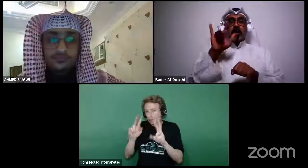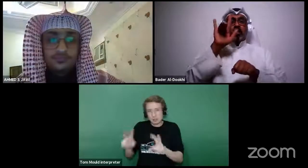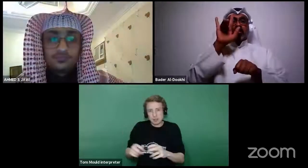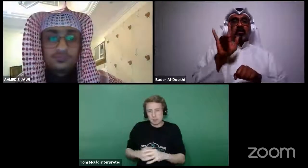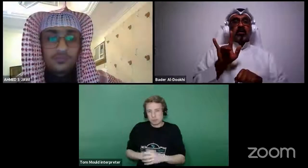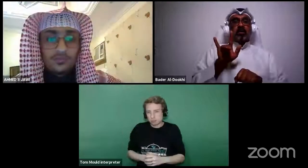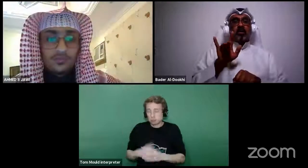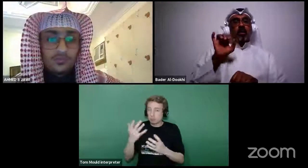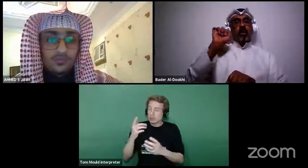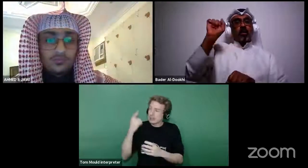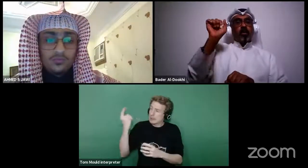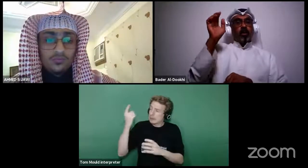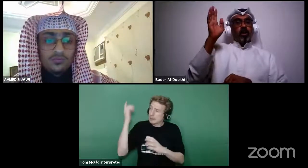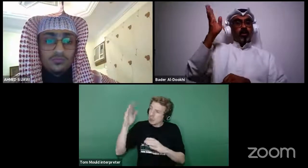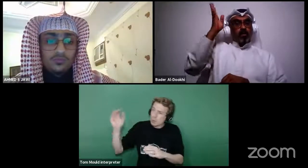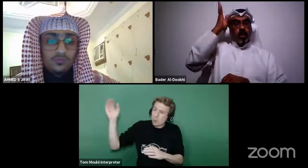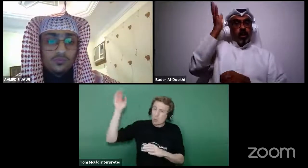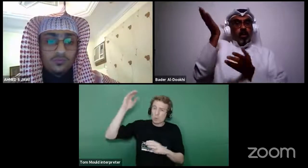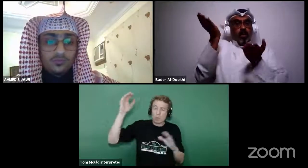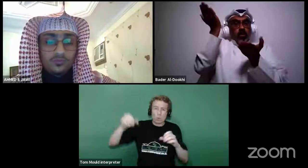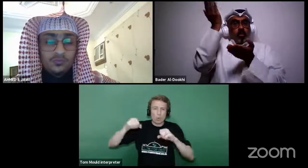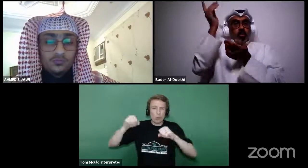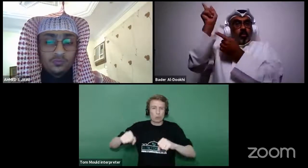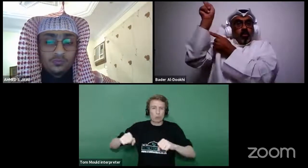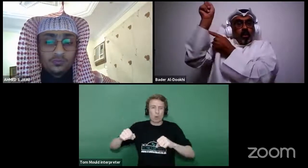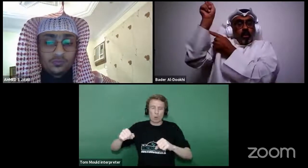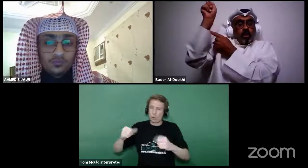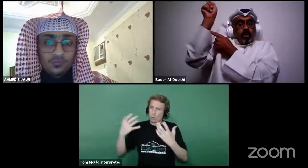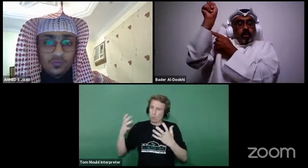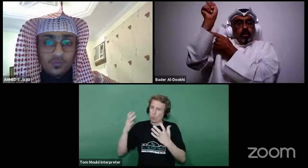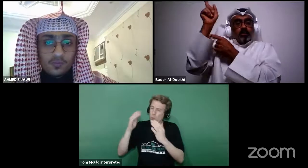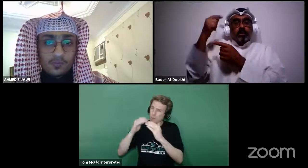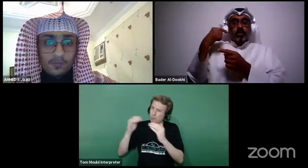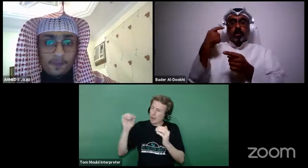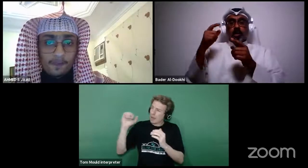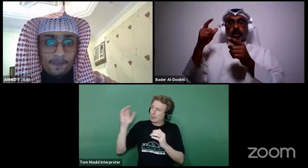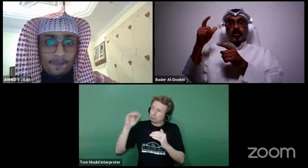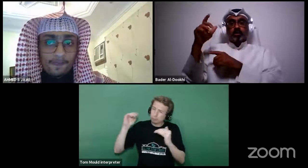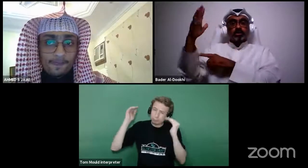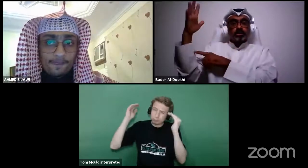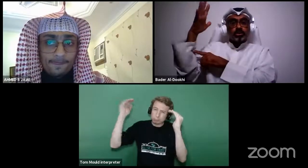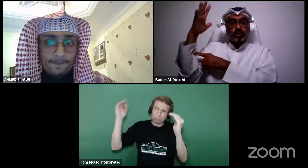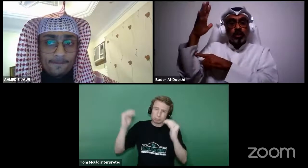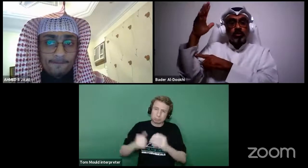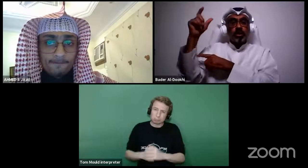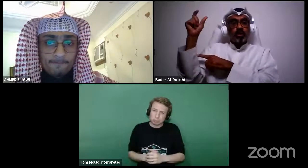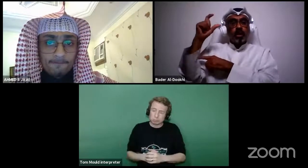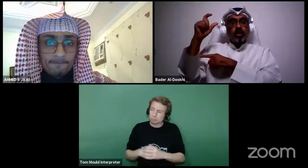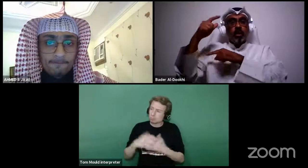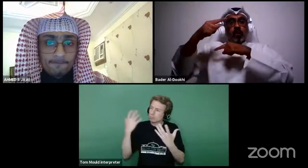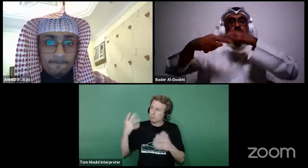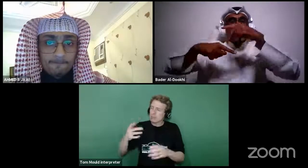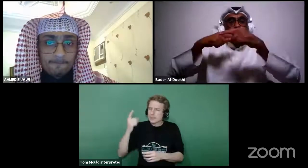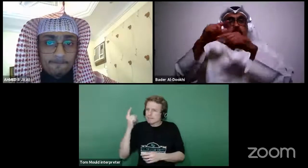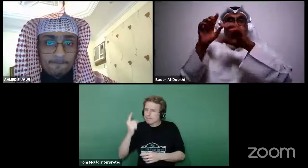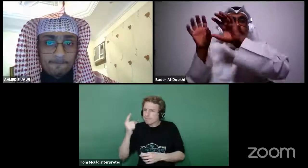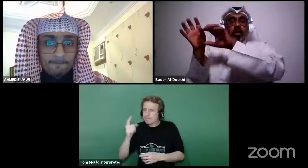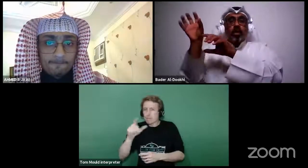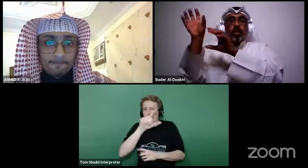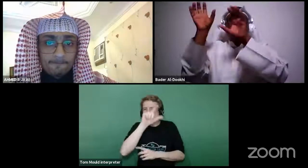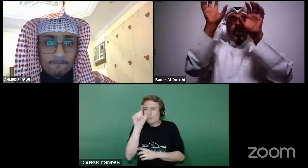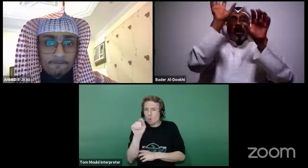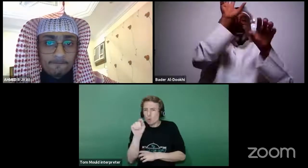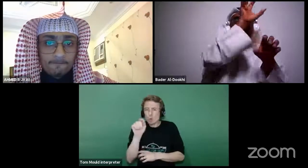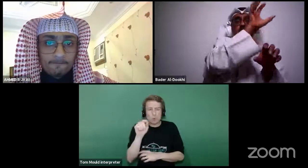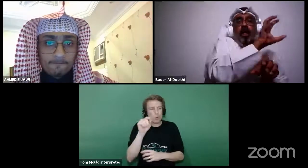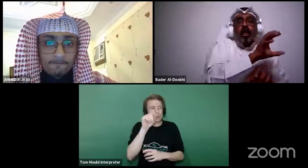His majesty. He has subjected the sun and the moon to continue going round, each running its